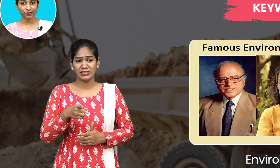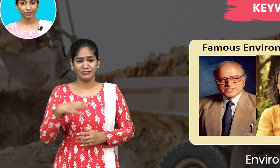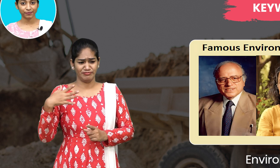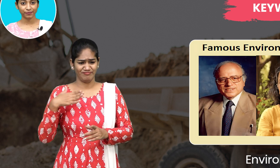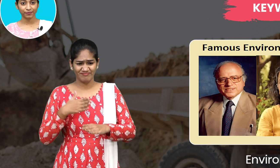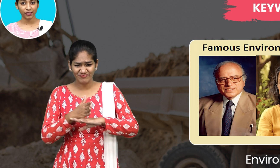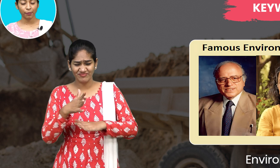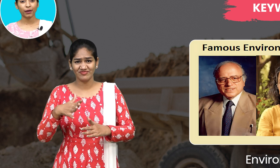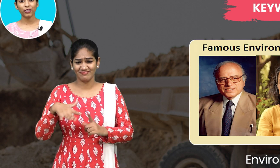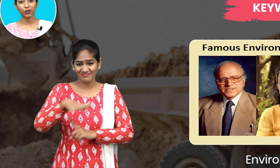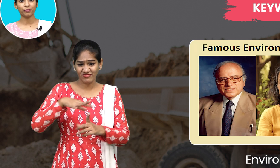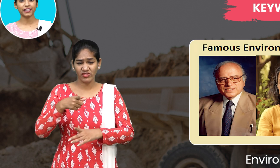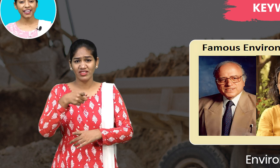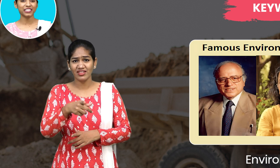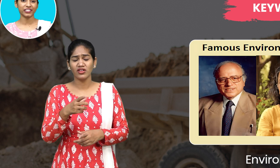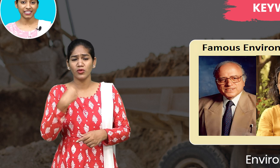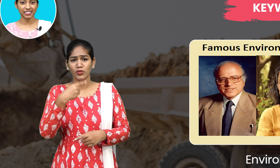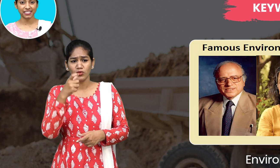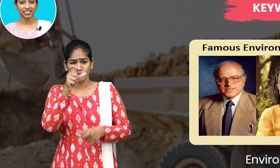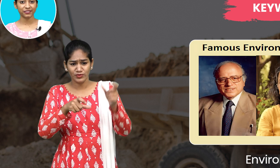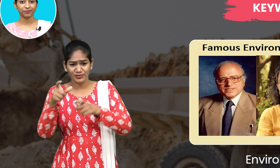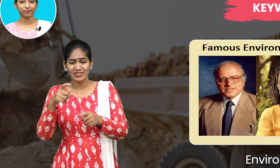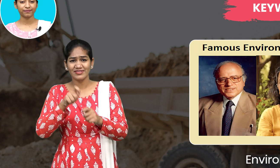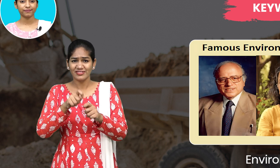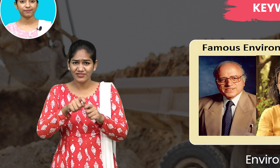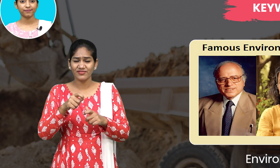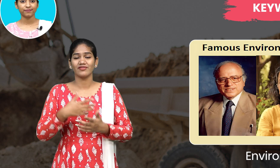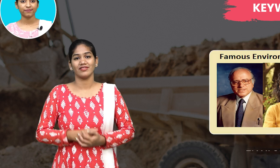damaged by human activities.